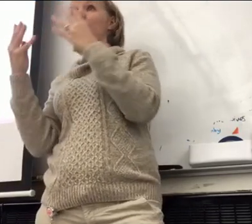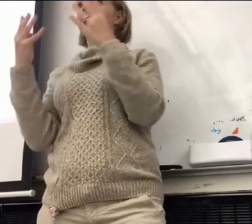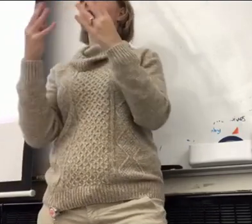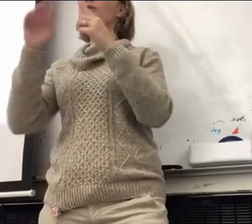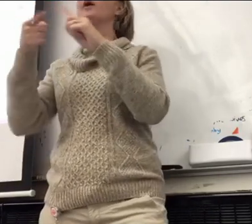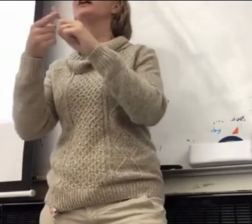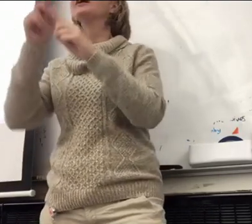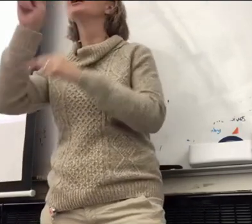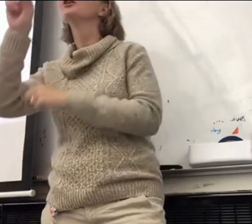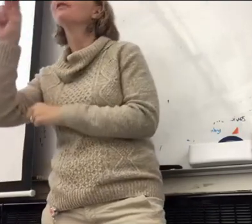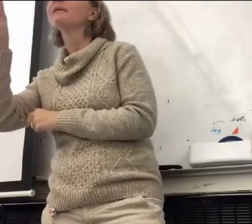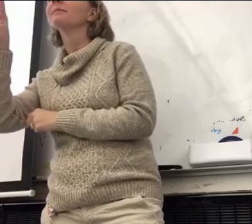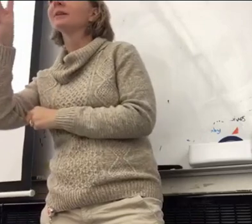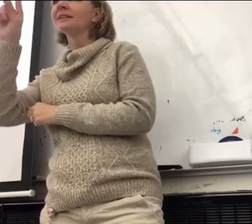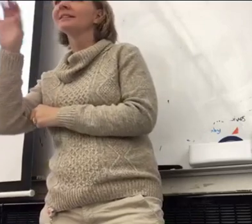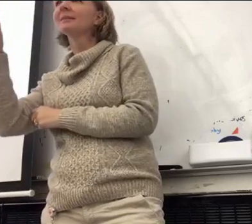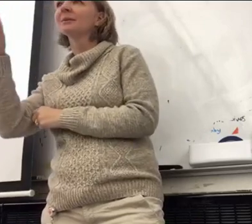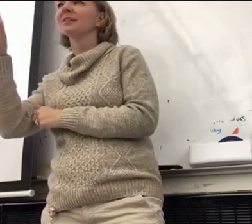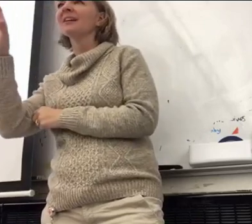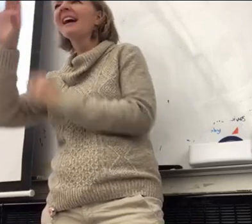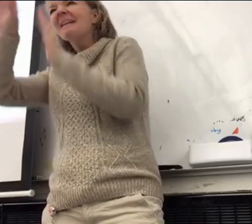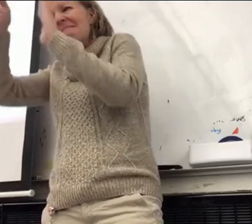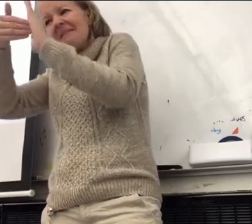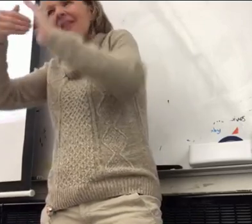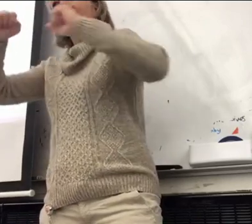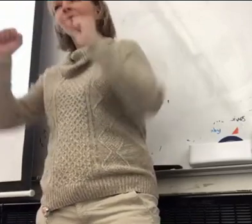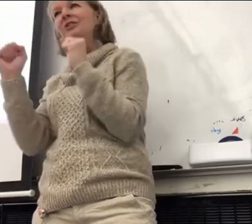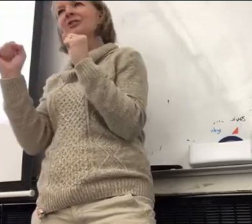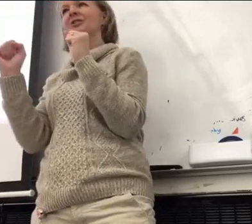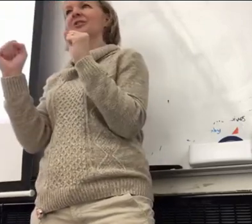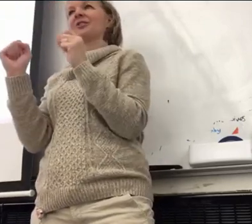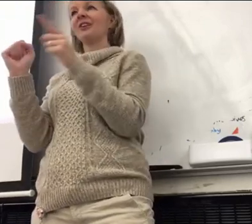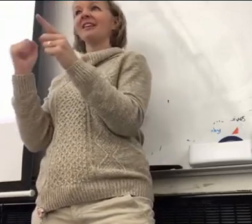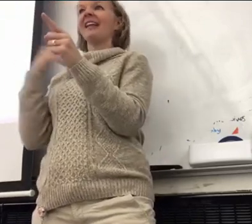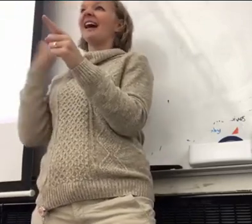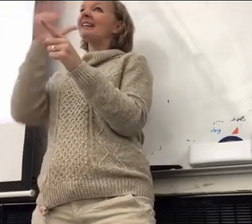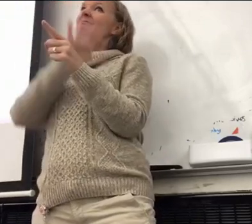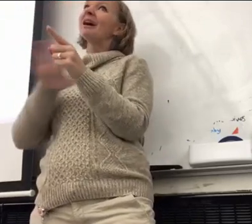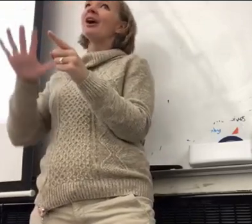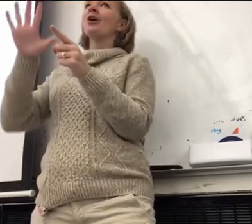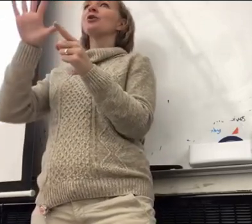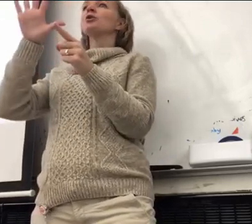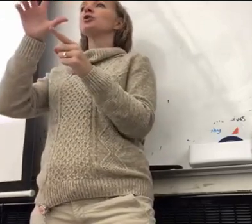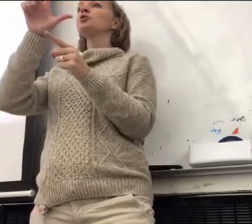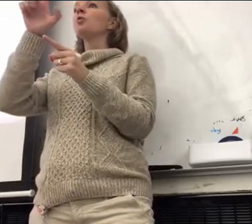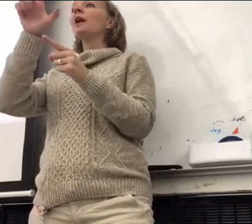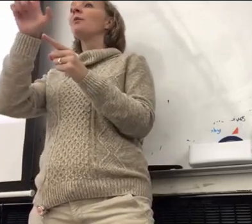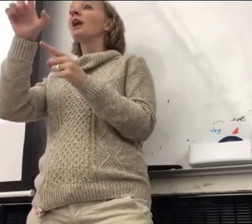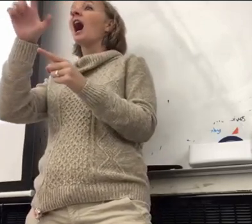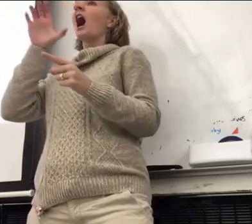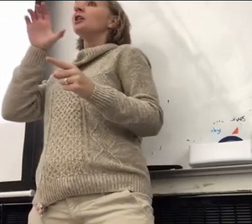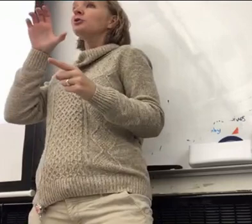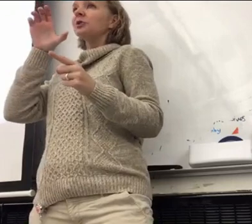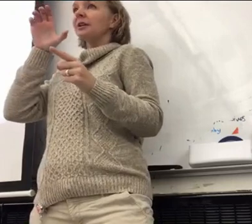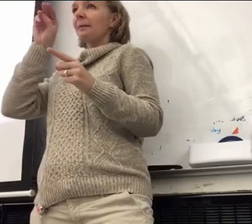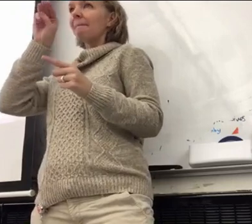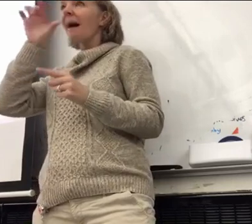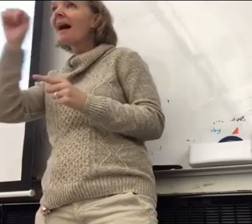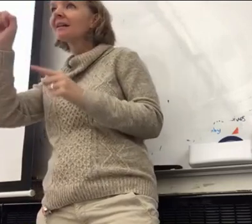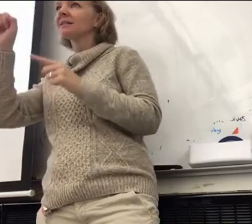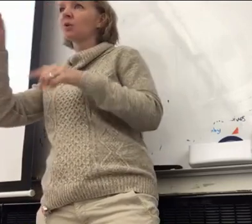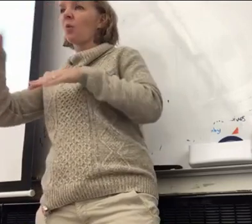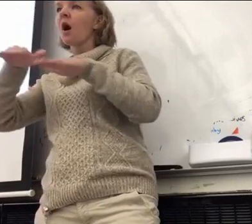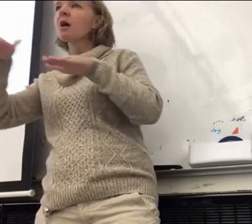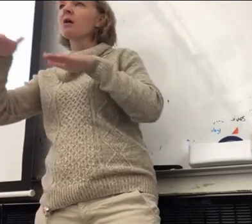about November and December. This is in the middle of winter, and they have about a 2,100-mile walk that they're going to have to walk from